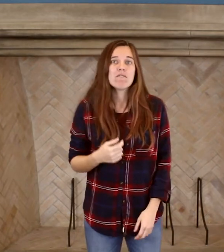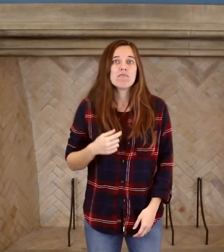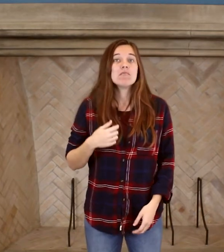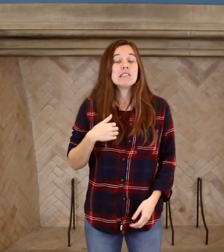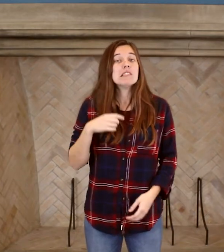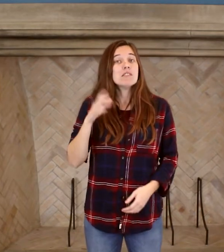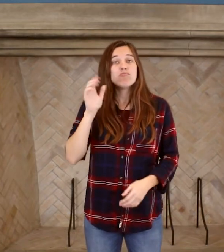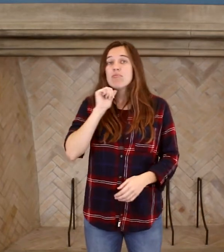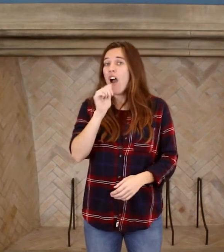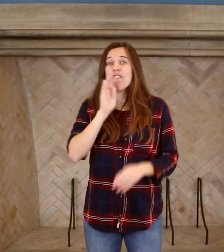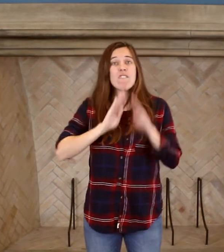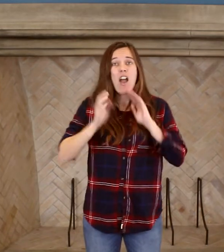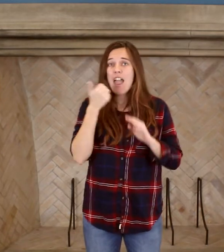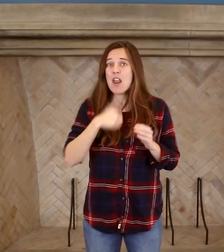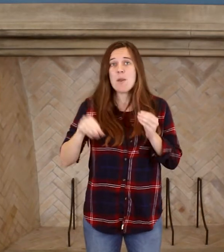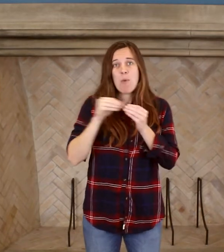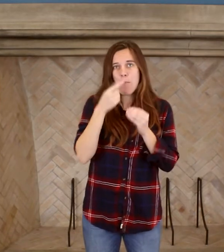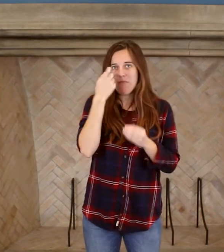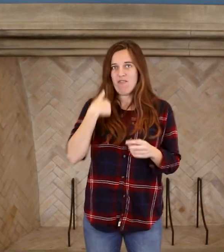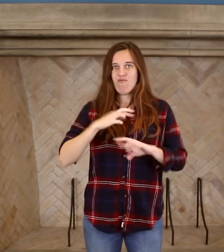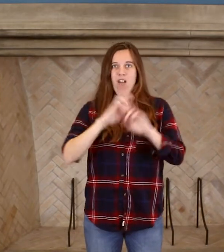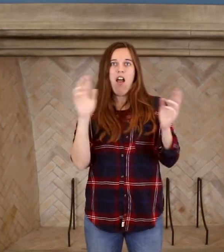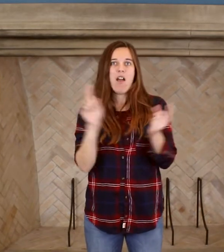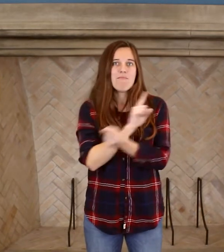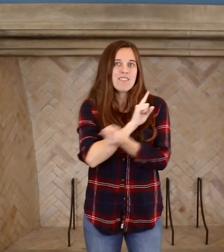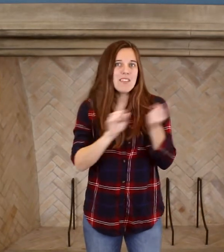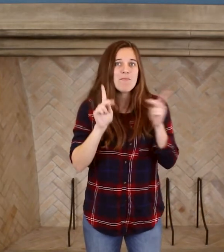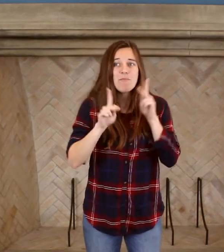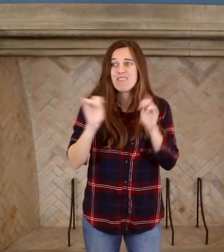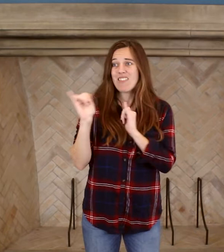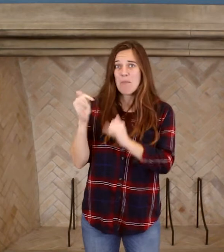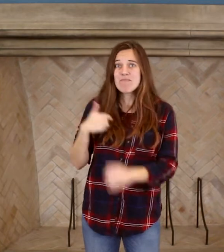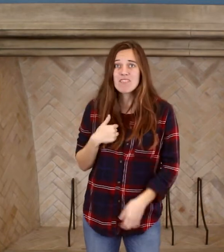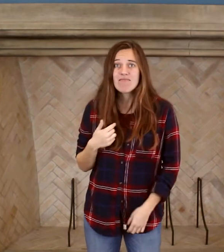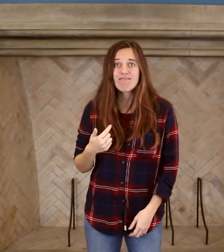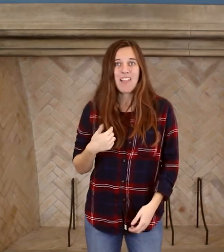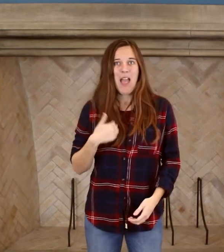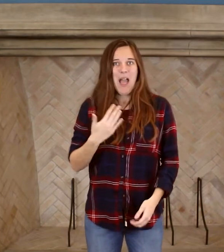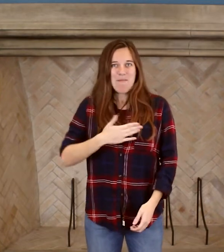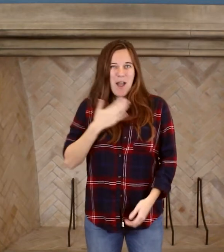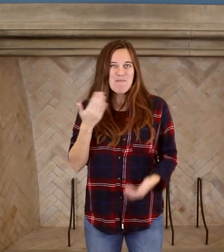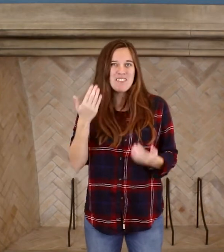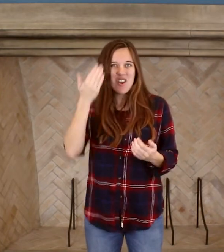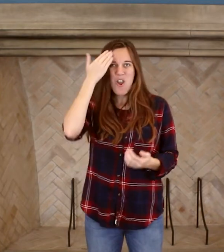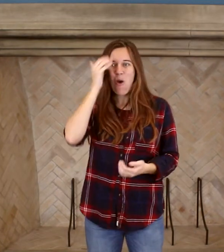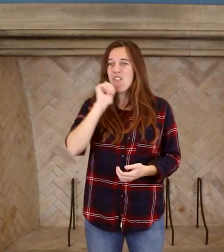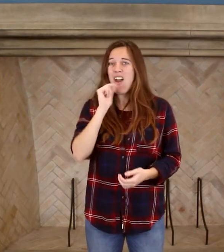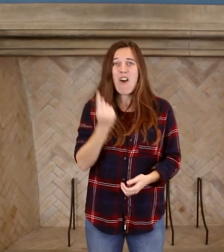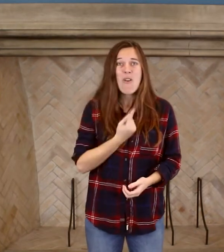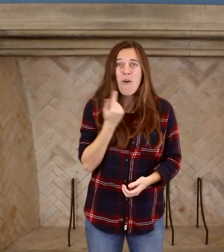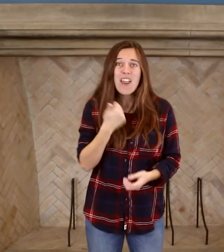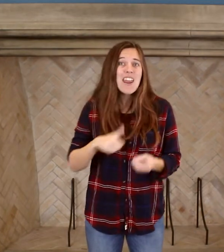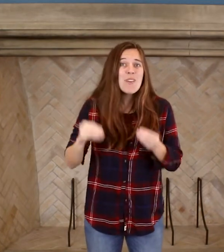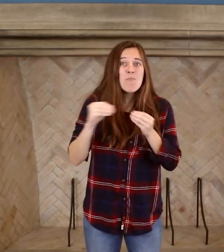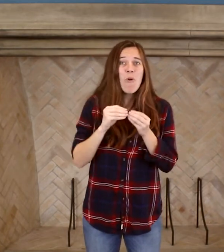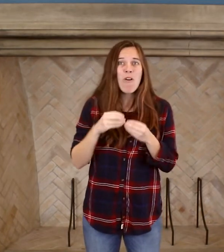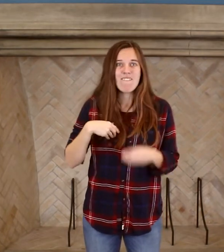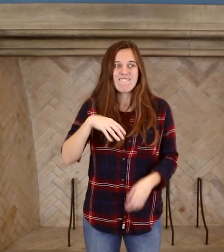love, and I wasn't frustrated anymore. I met other people who were like me, and I felt I was not alone